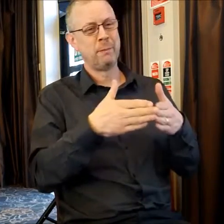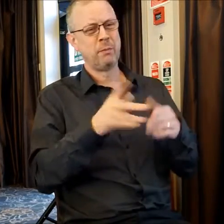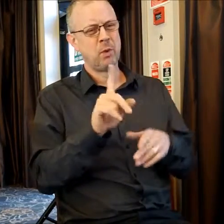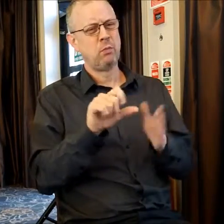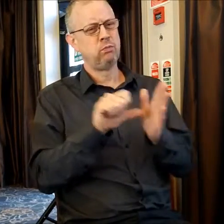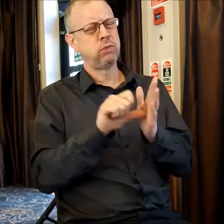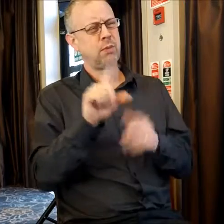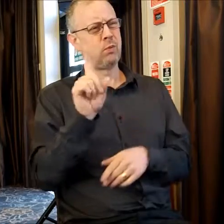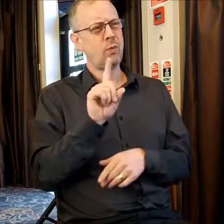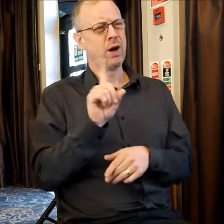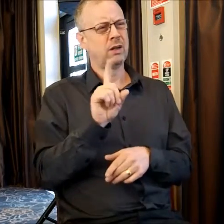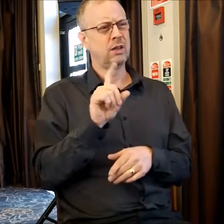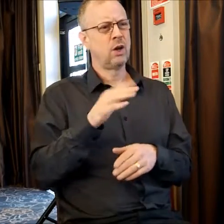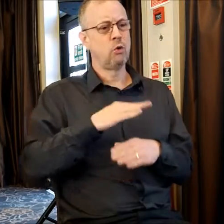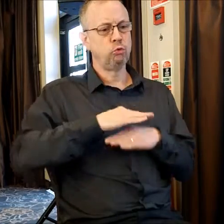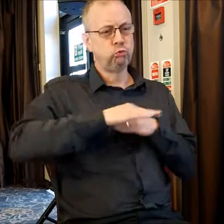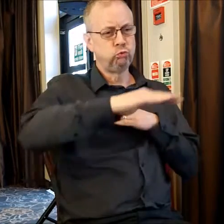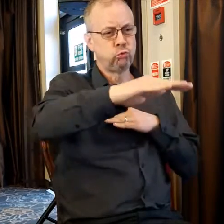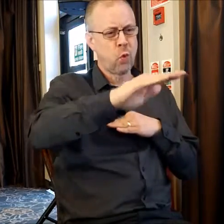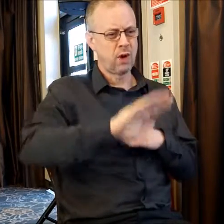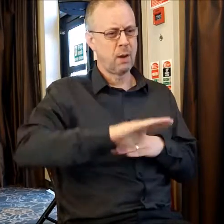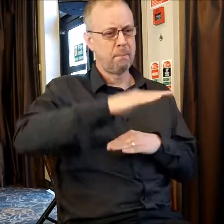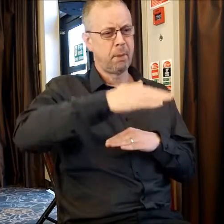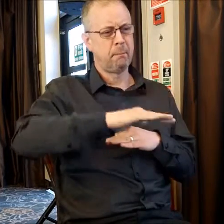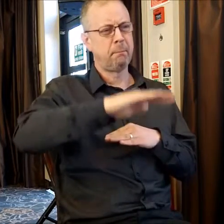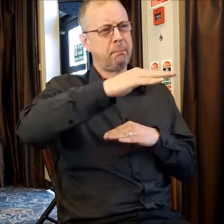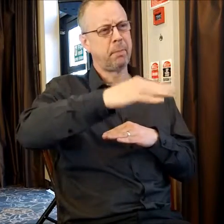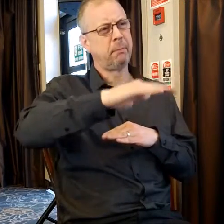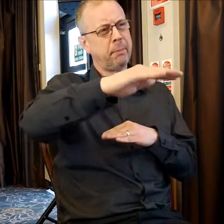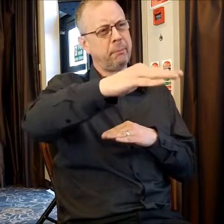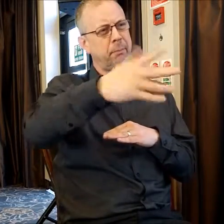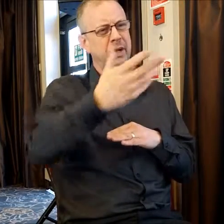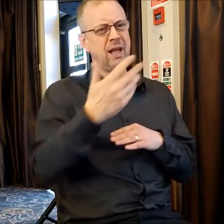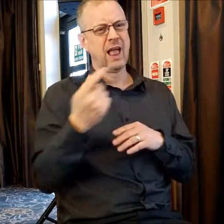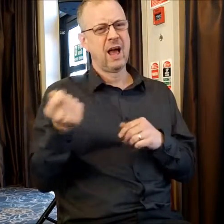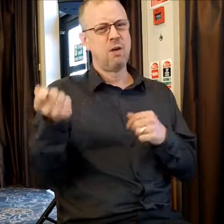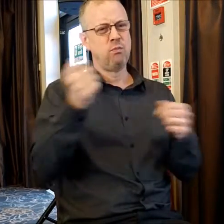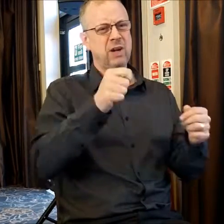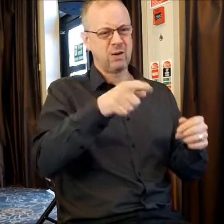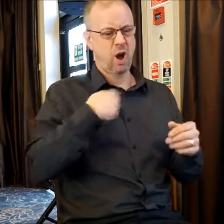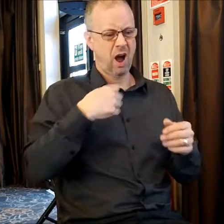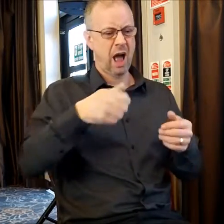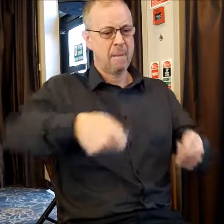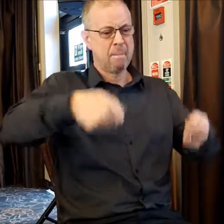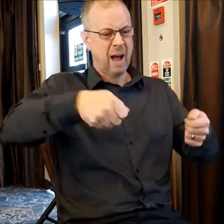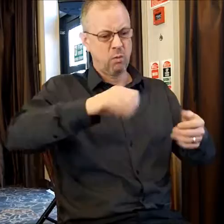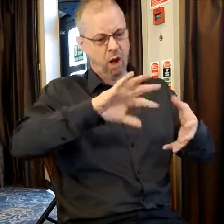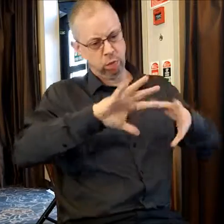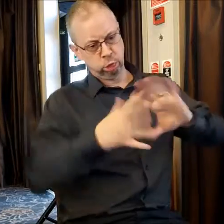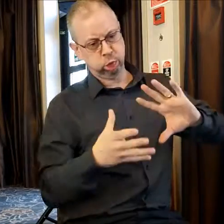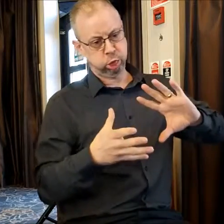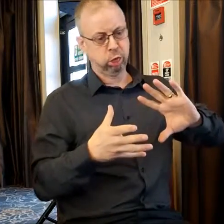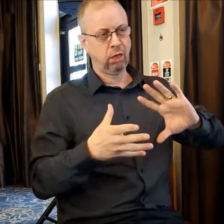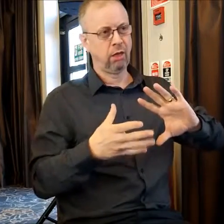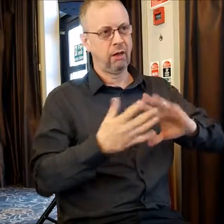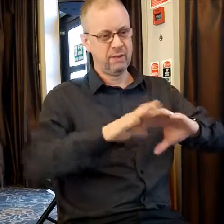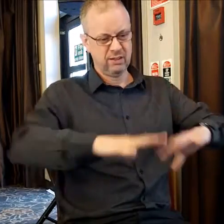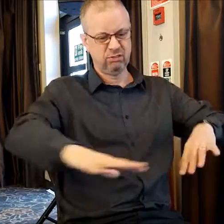the bumpy roads and the conditions, when they arrived, they were destroyed. And I mean, literally destroyed. I didn't bring any pictures to show